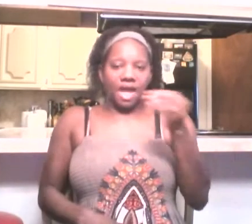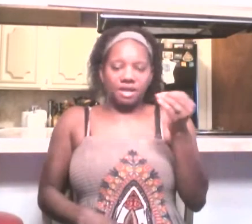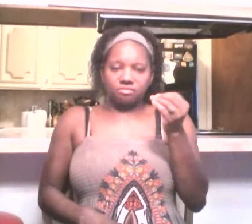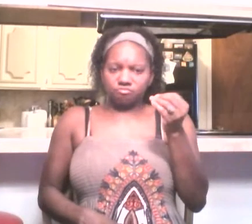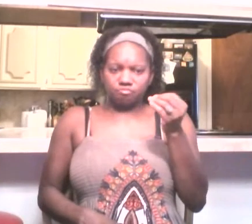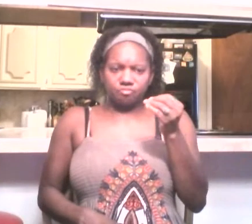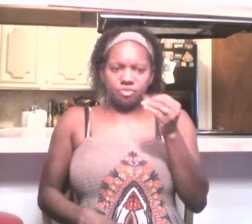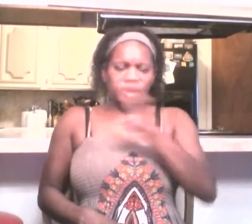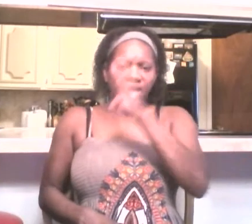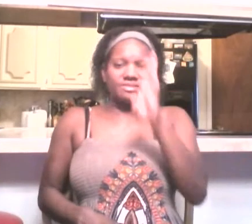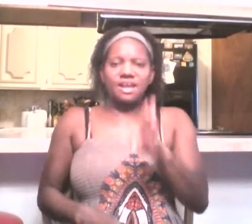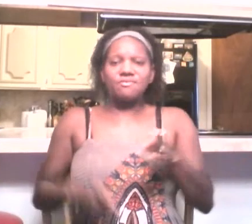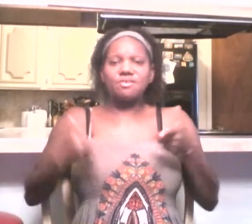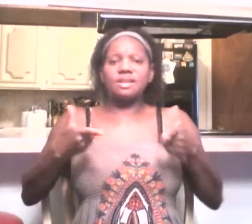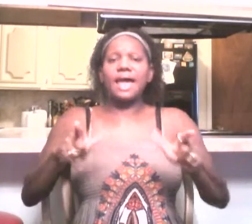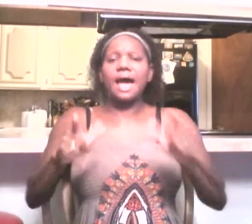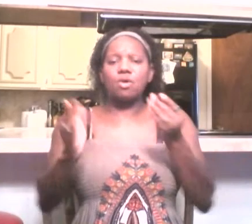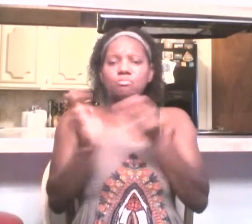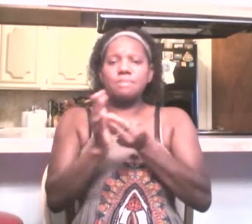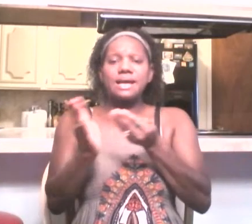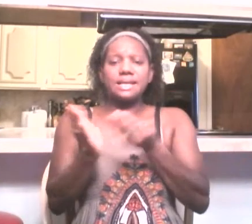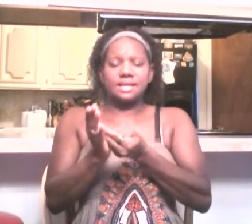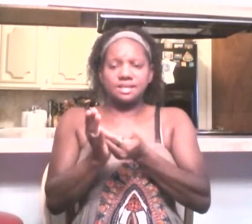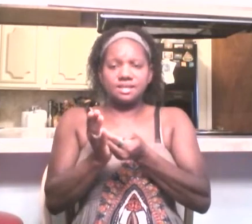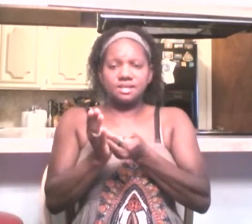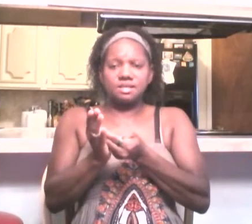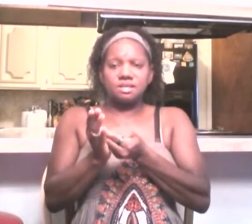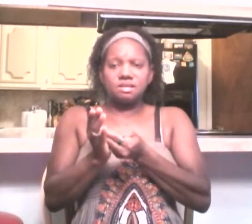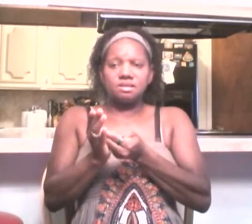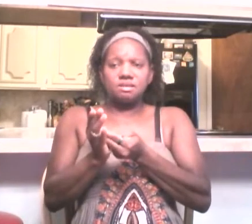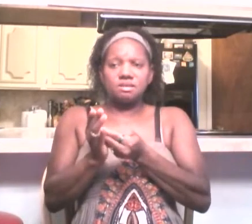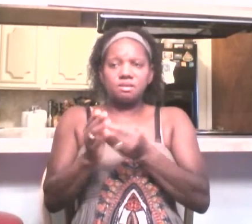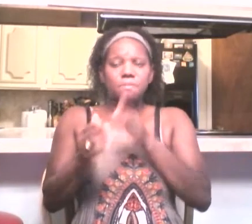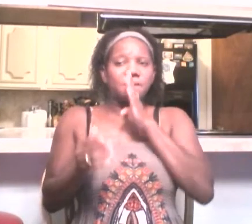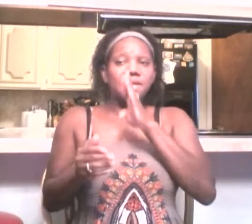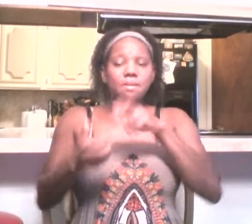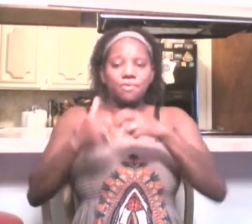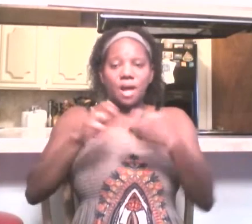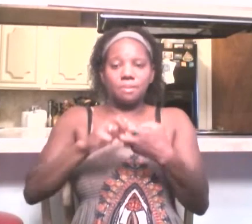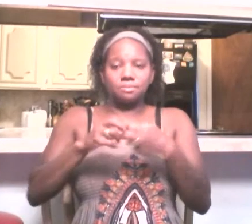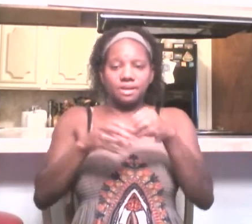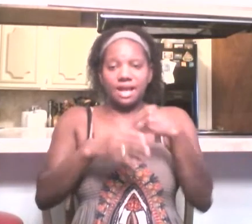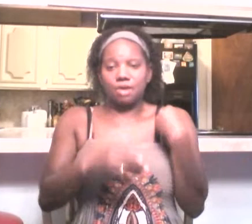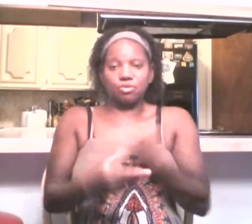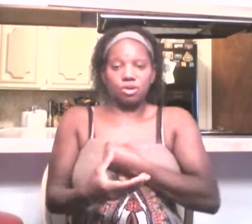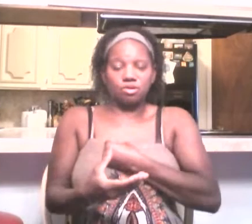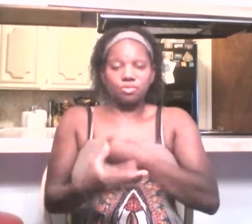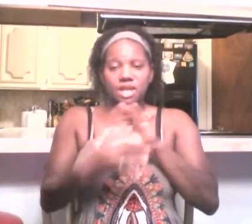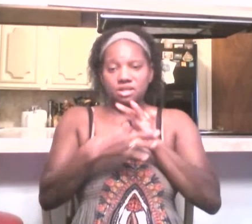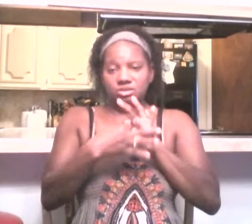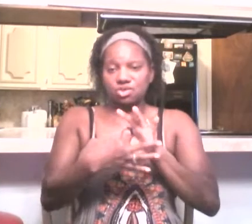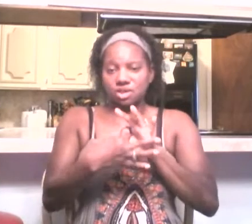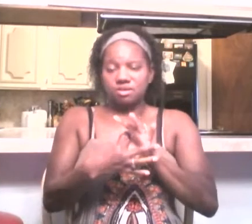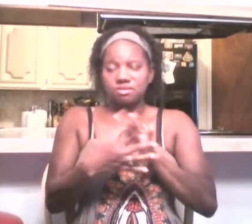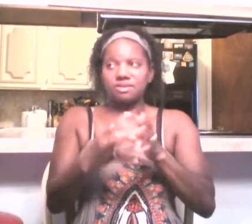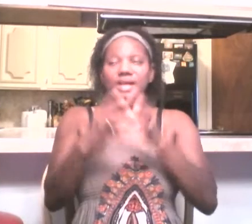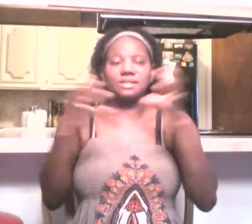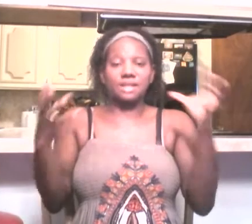And we have never allowed money to be a problem in our relationship. Now that's a lot